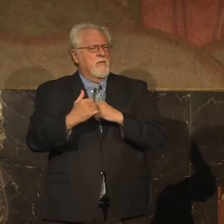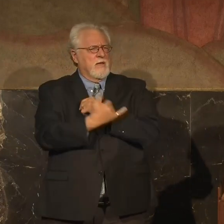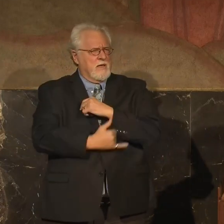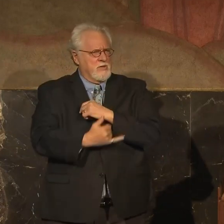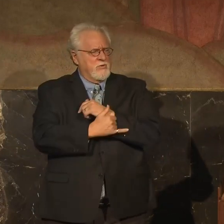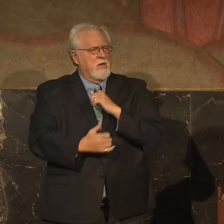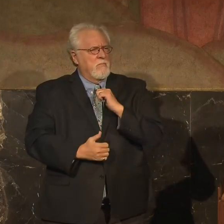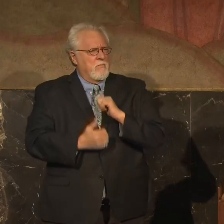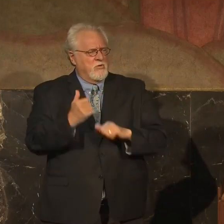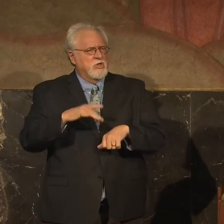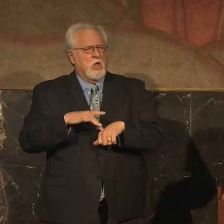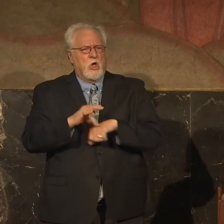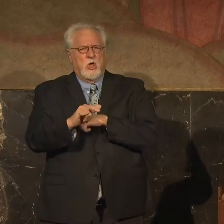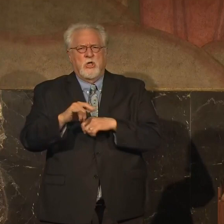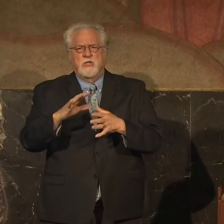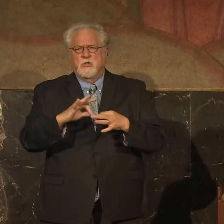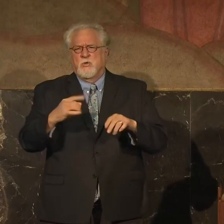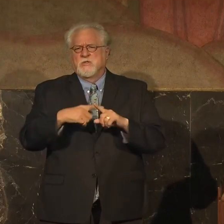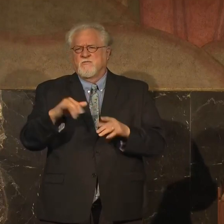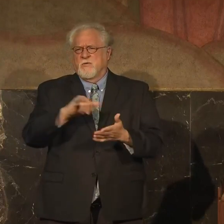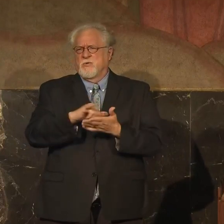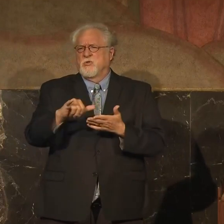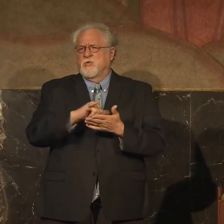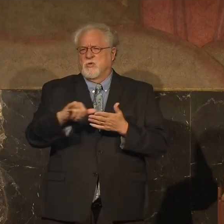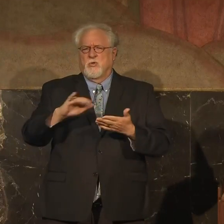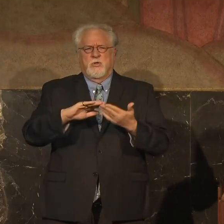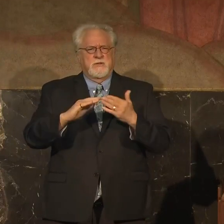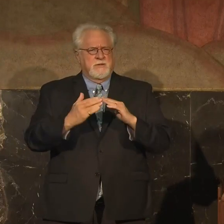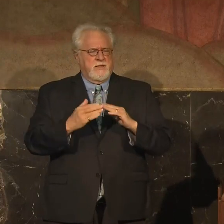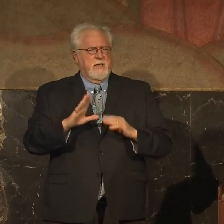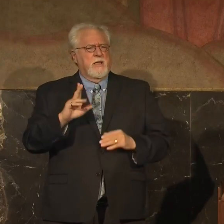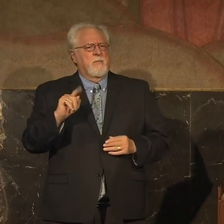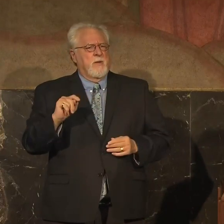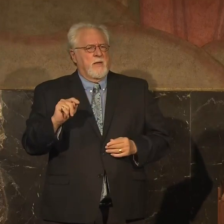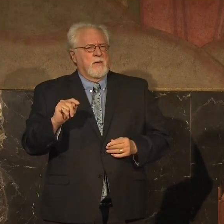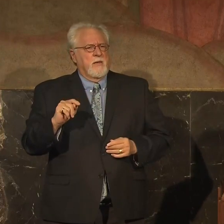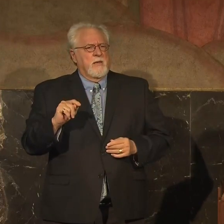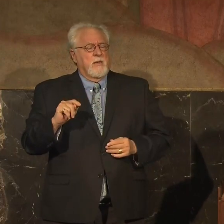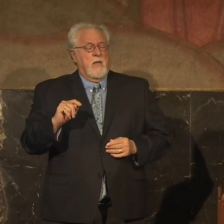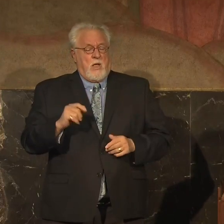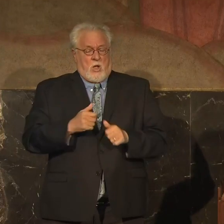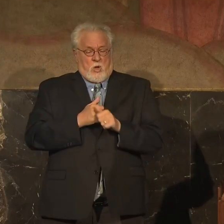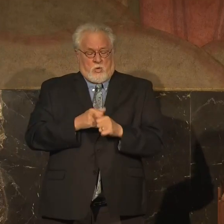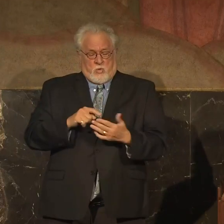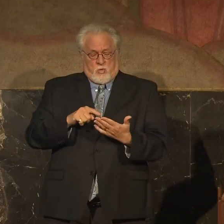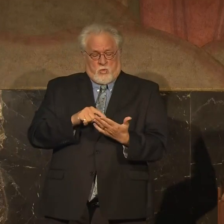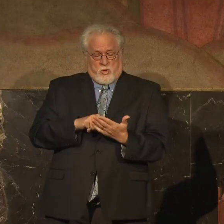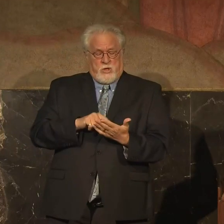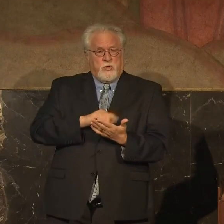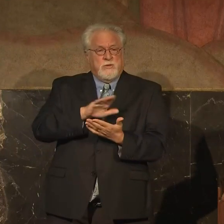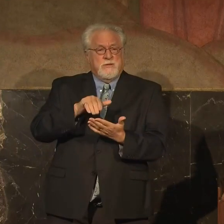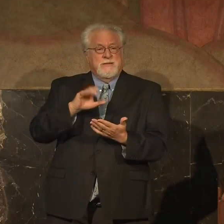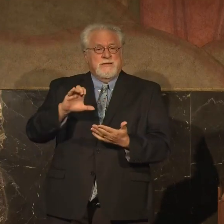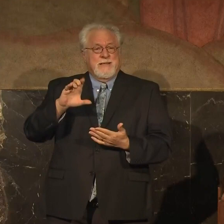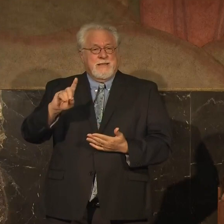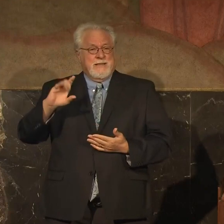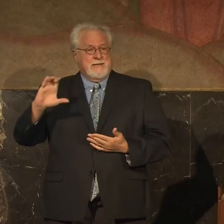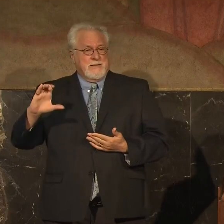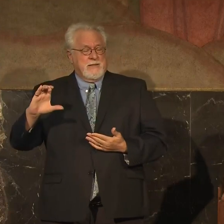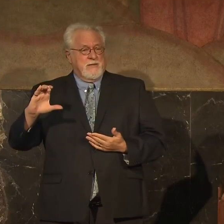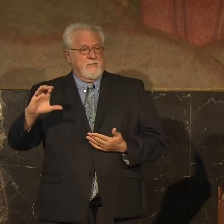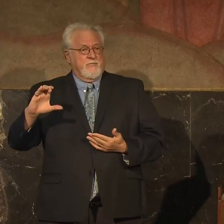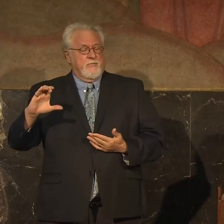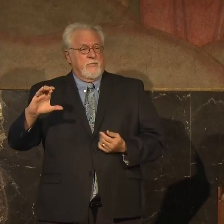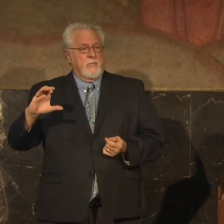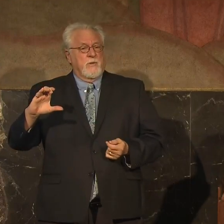most of the early stories came out of New York City. But according to the Centers for Disease Control,